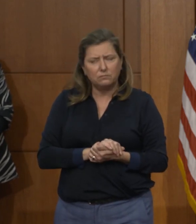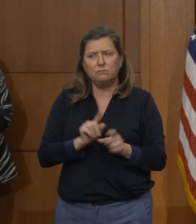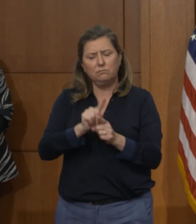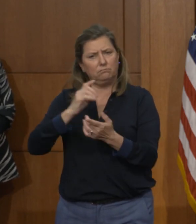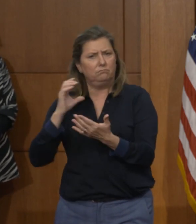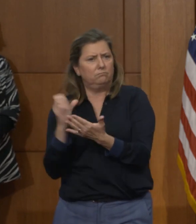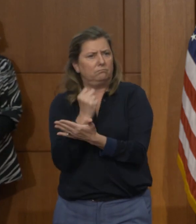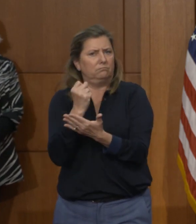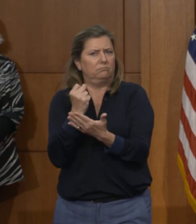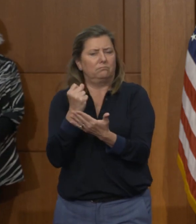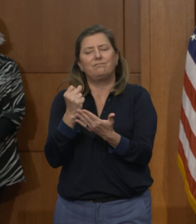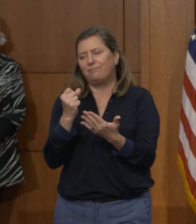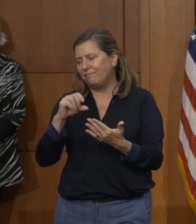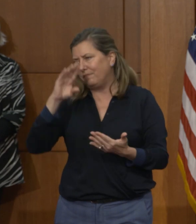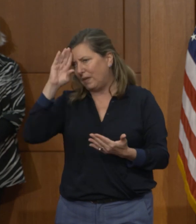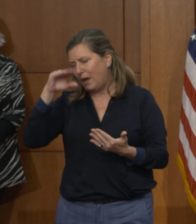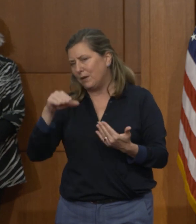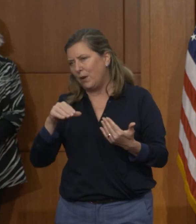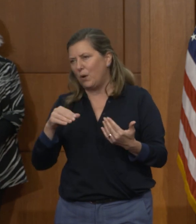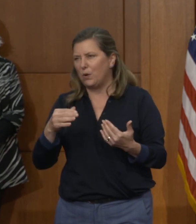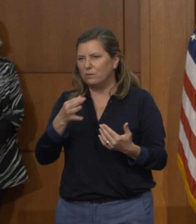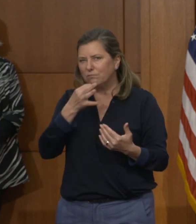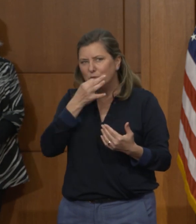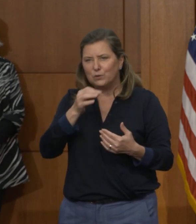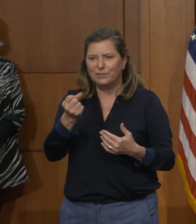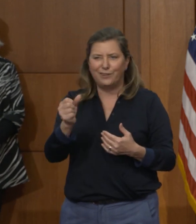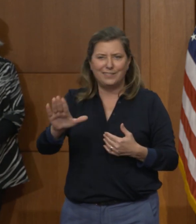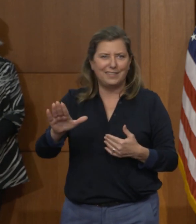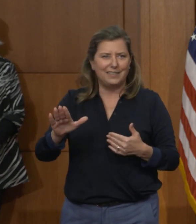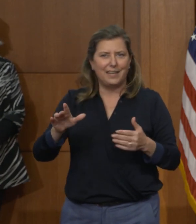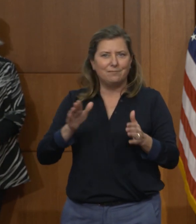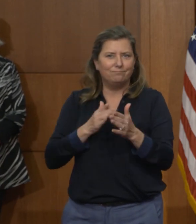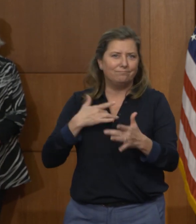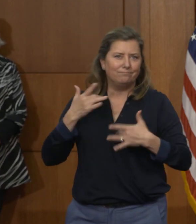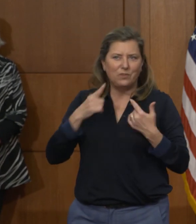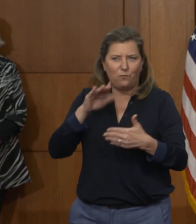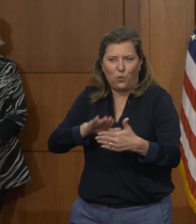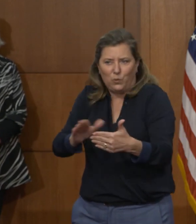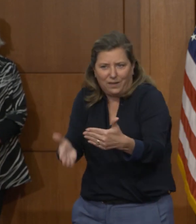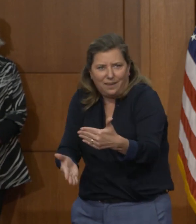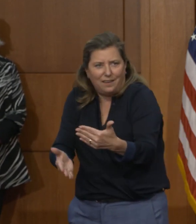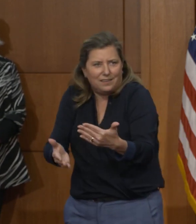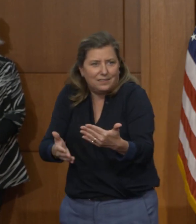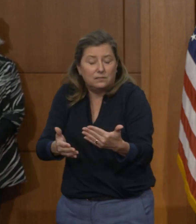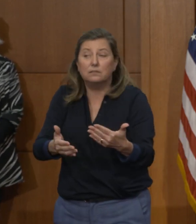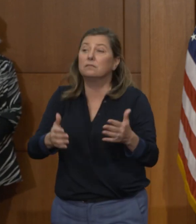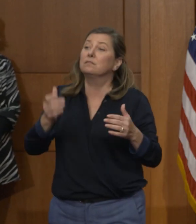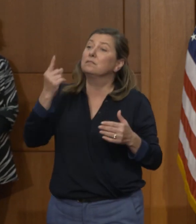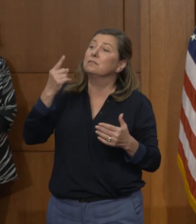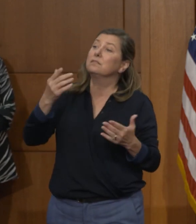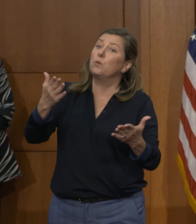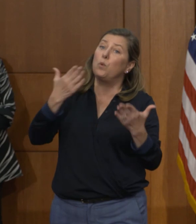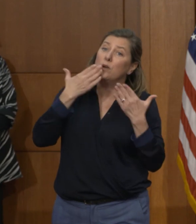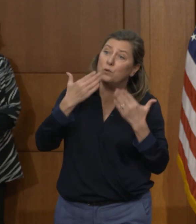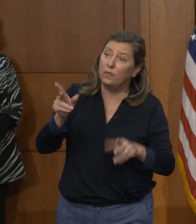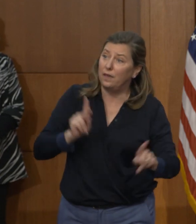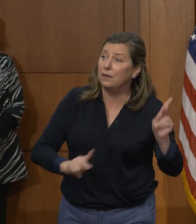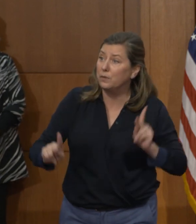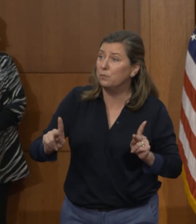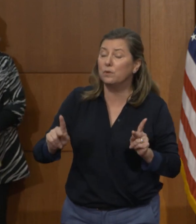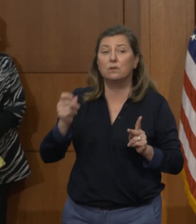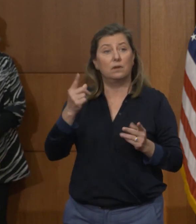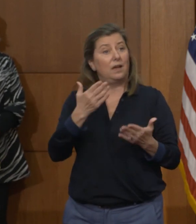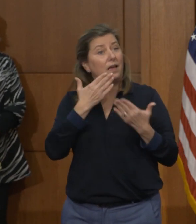opportunity, I know we're all going into the weekend, but I wanted to again thank some people. Because a thank you goes a long way,